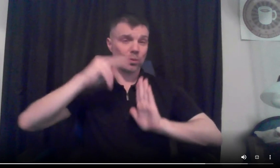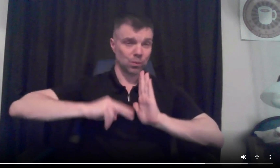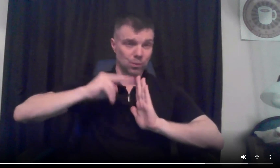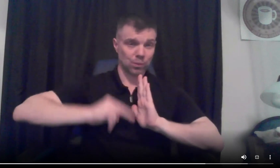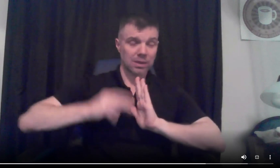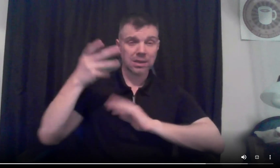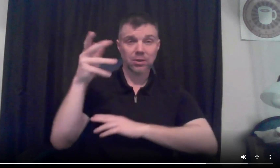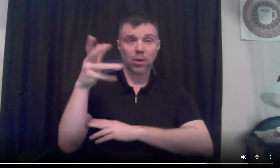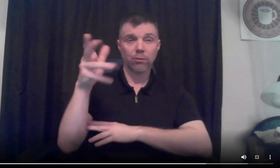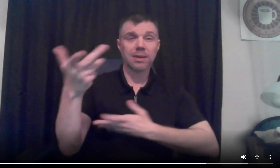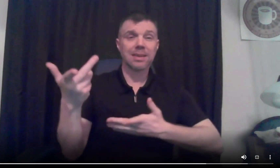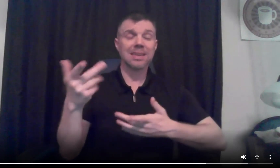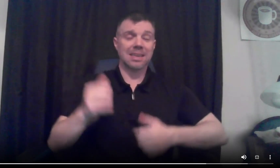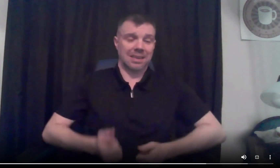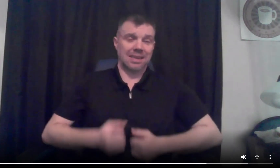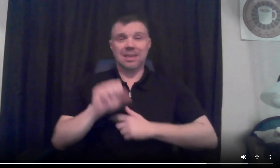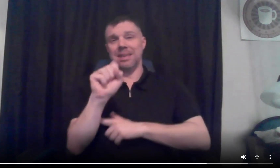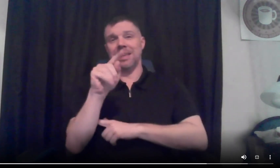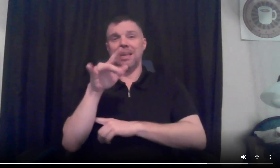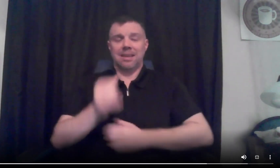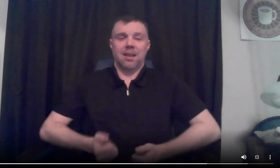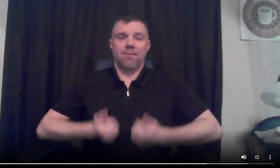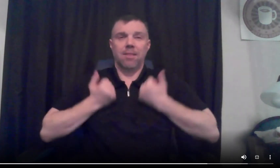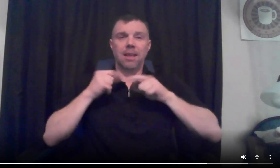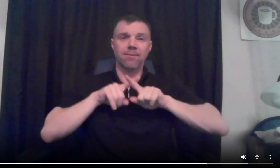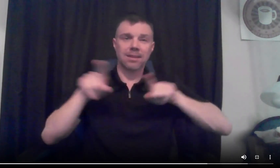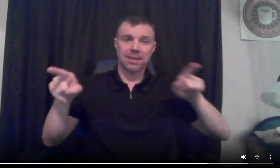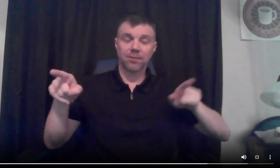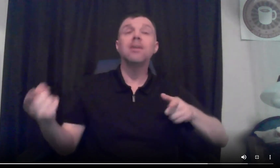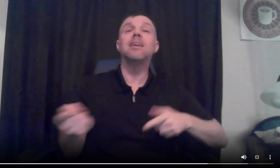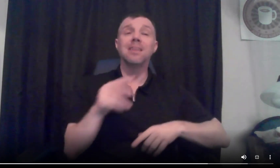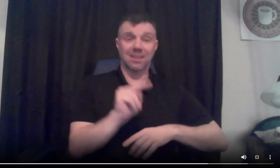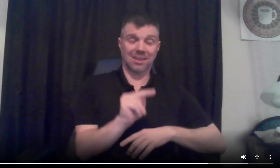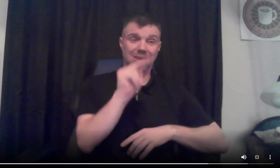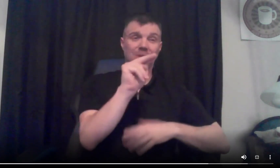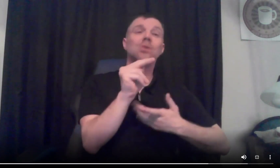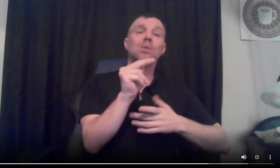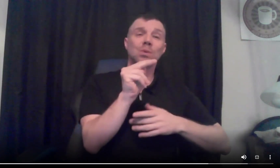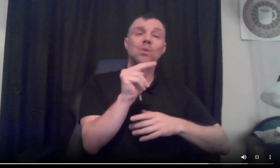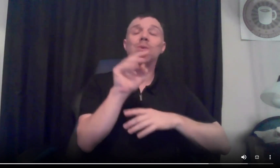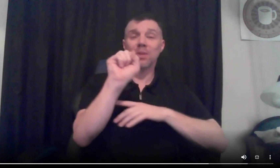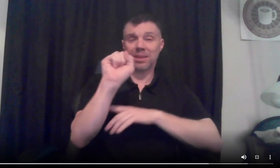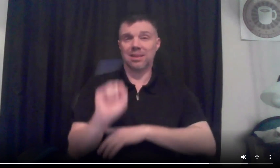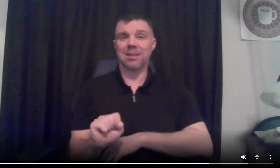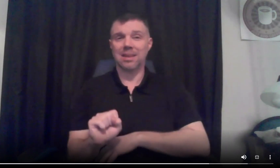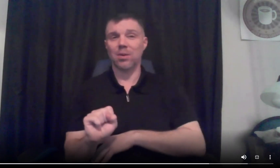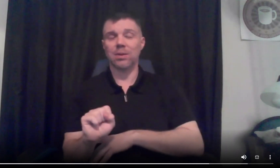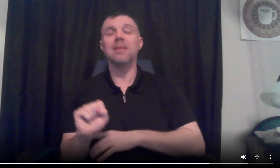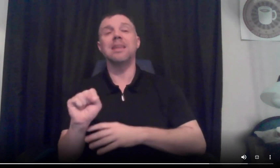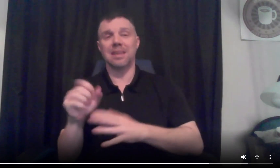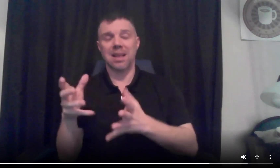Now, previously, before the Civil War, the lifestyles of the North and South were very similar, right?